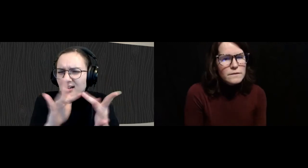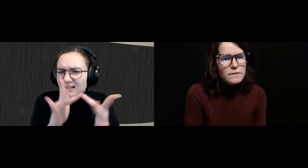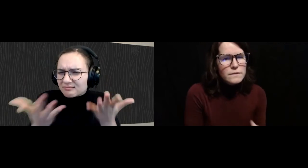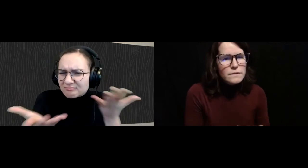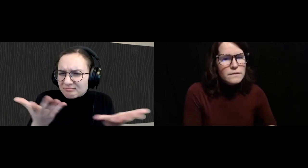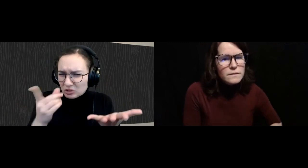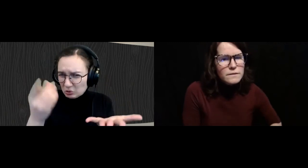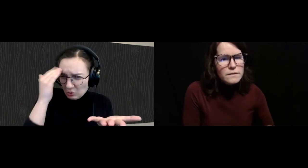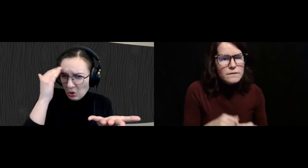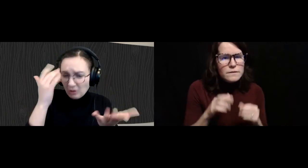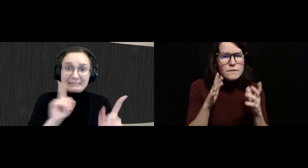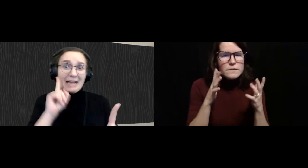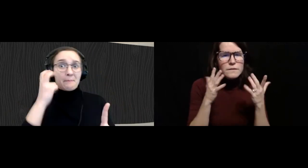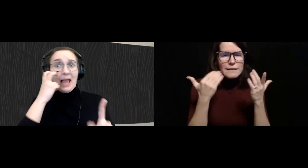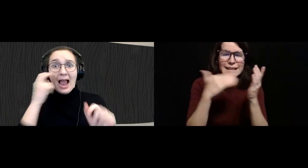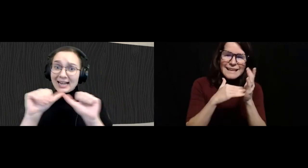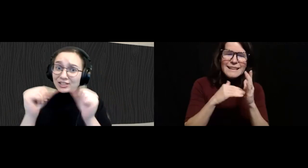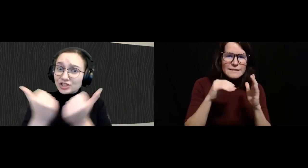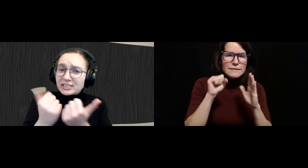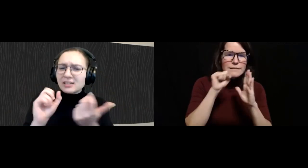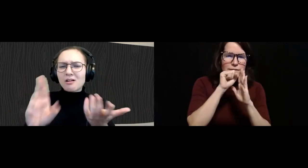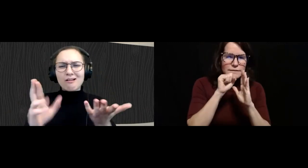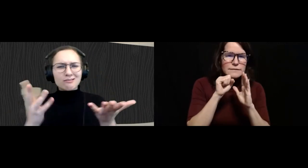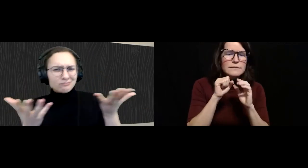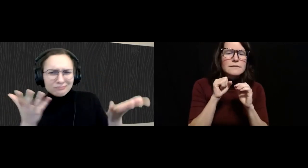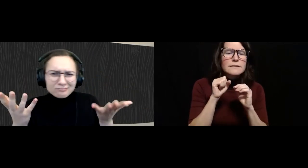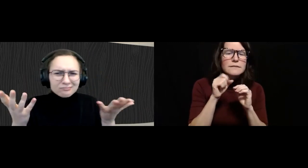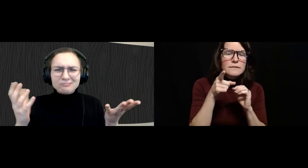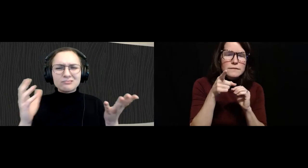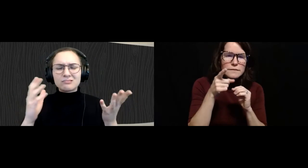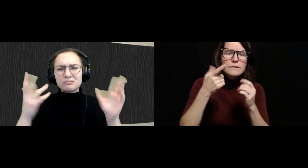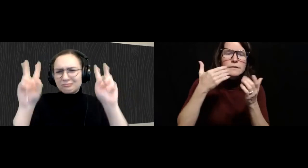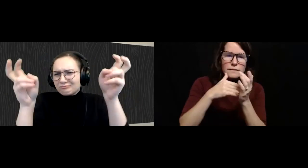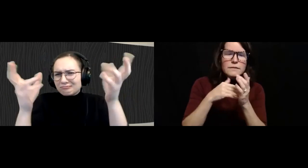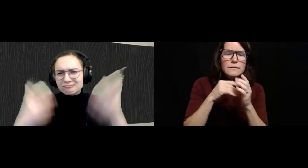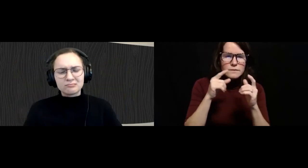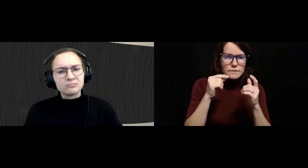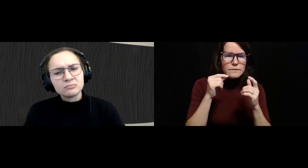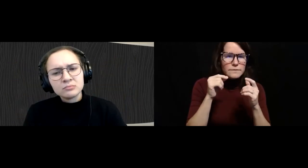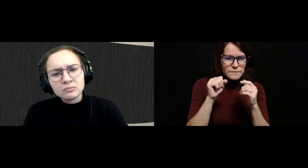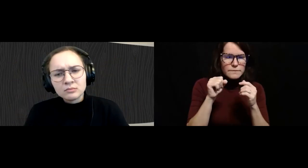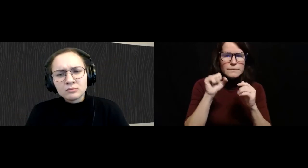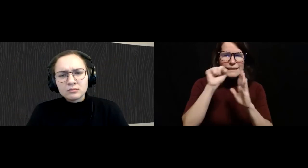of agency should I be in contact with? Do you know a deafblind agency, or what am I looking for?